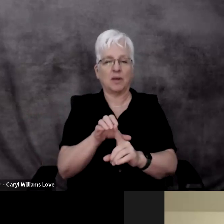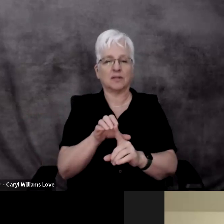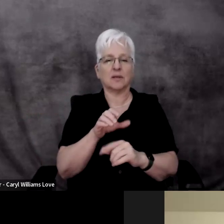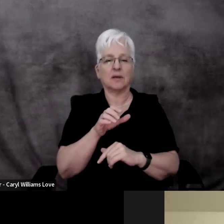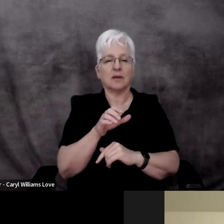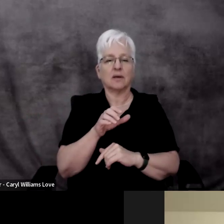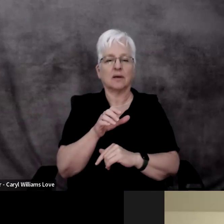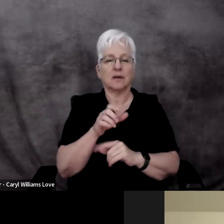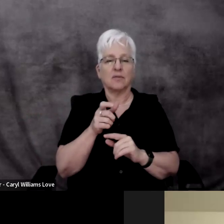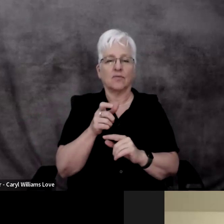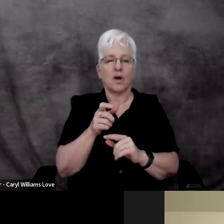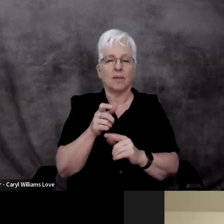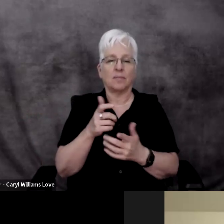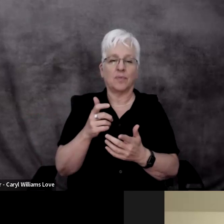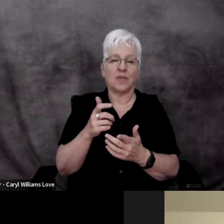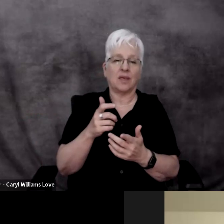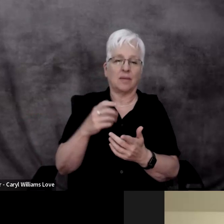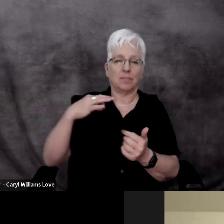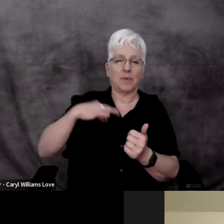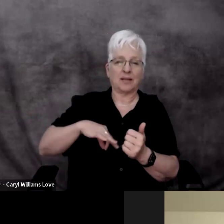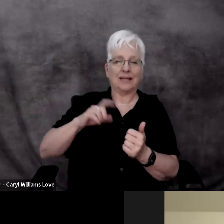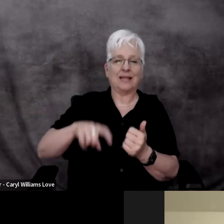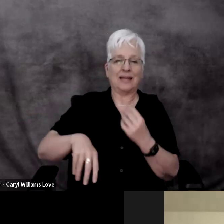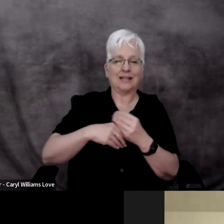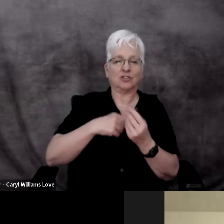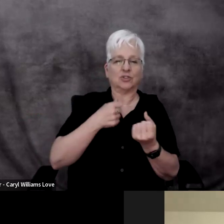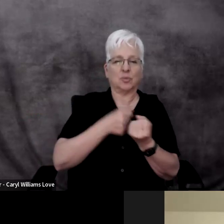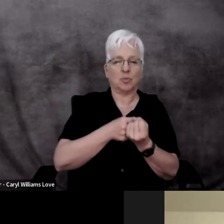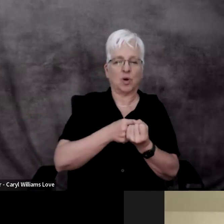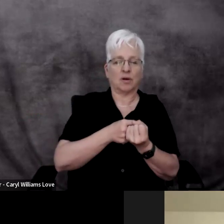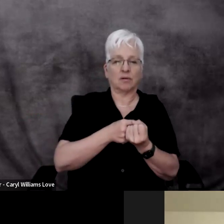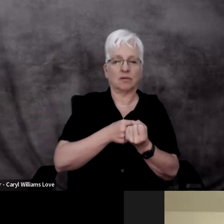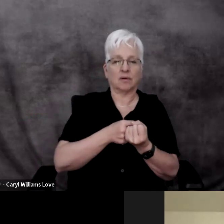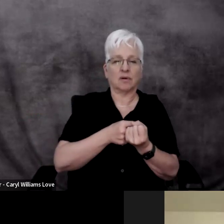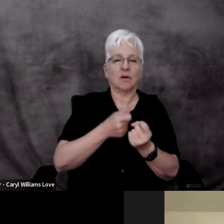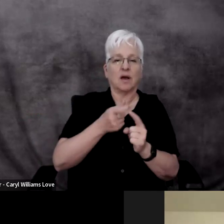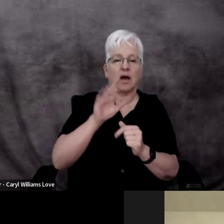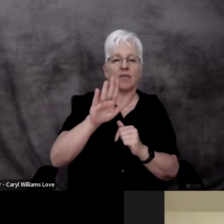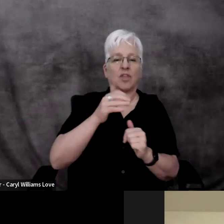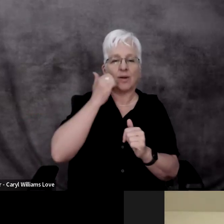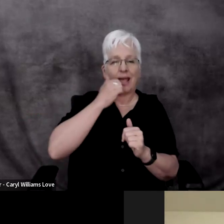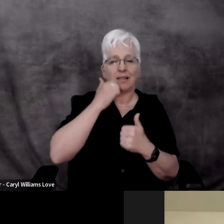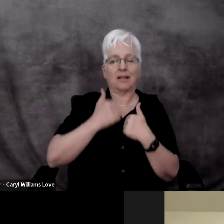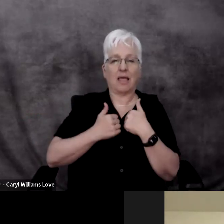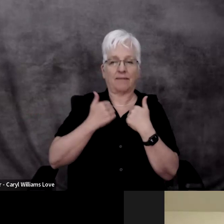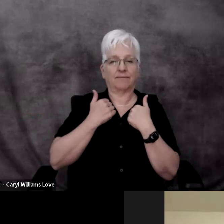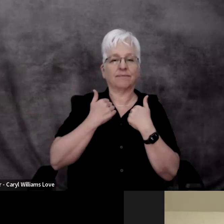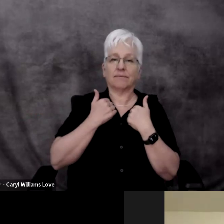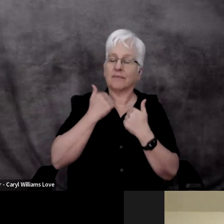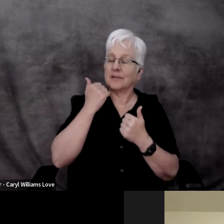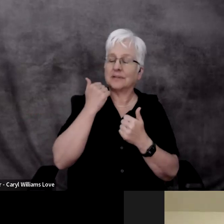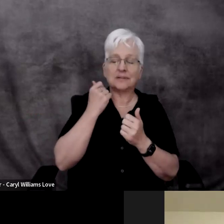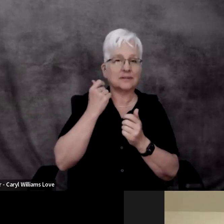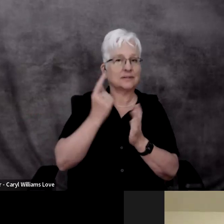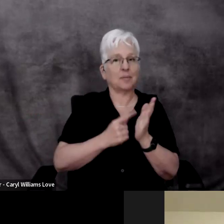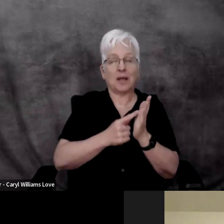additional support in most aspects of your daily life, like that's just empowering every single day. sometimes every hour